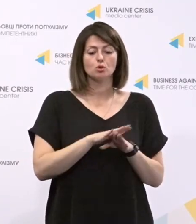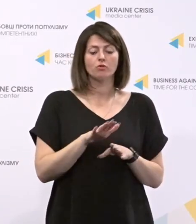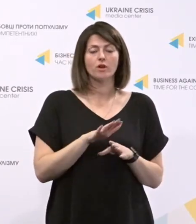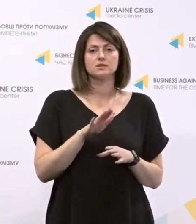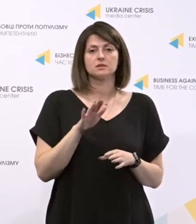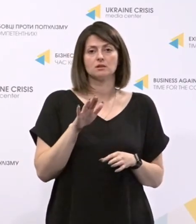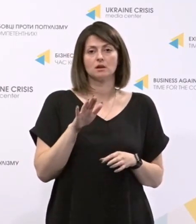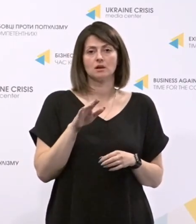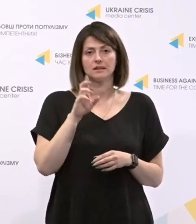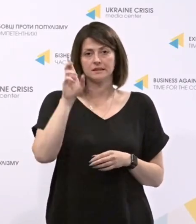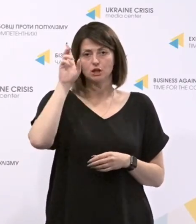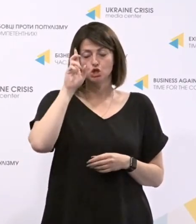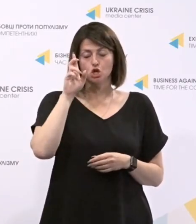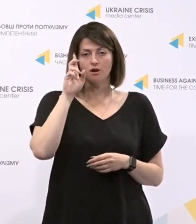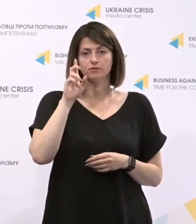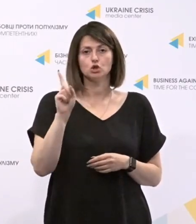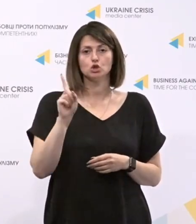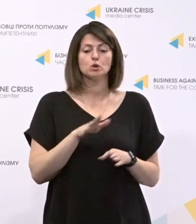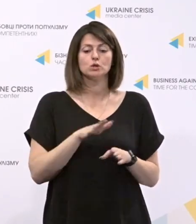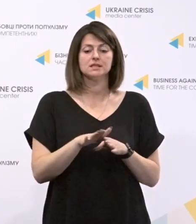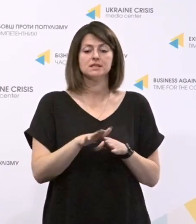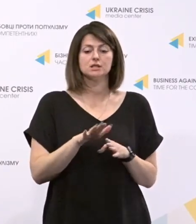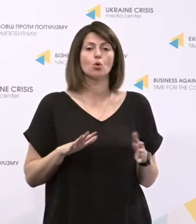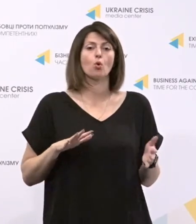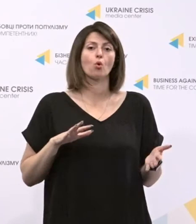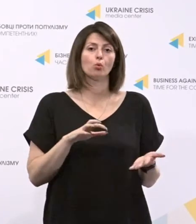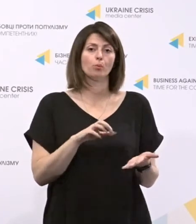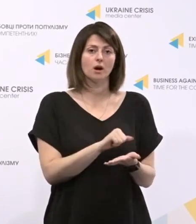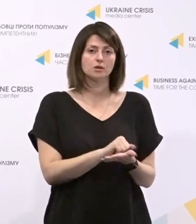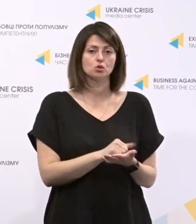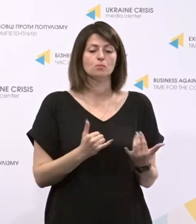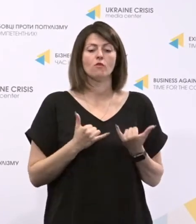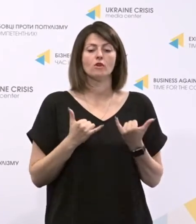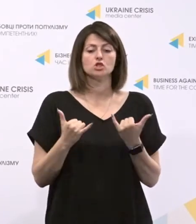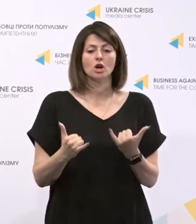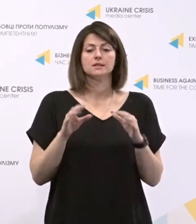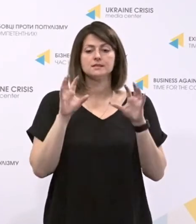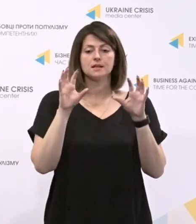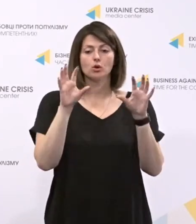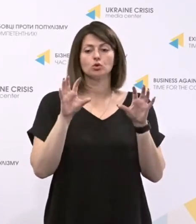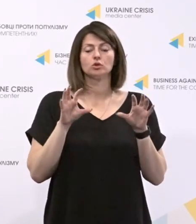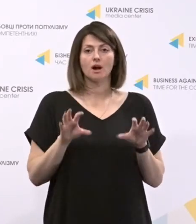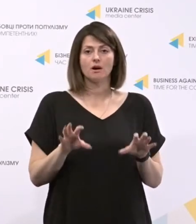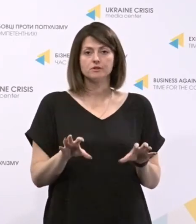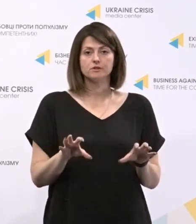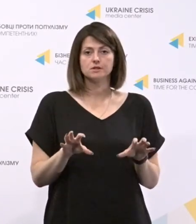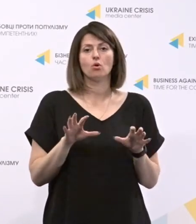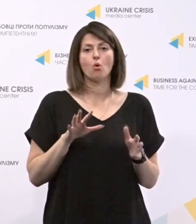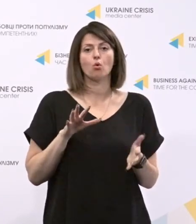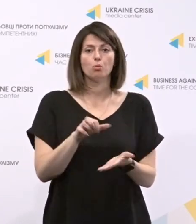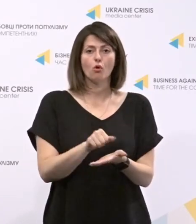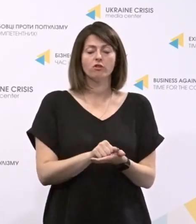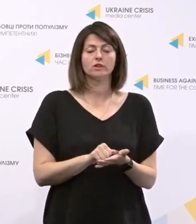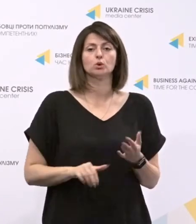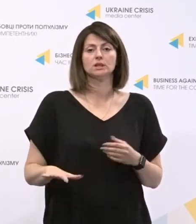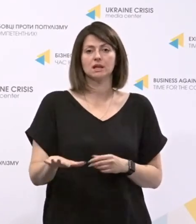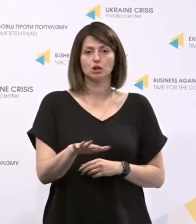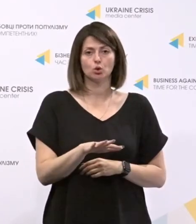By holding Russian Federation elections on the peninsula, by confiscating private